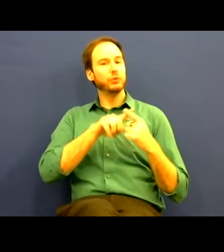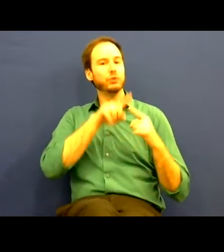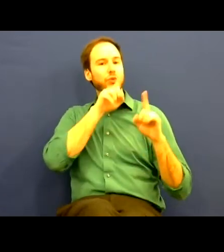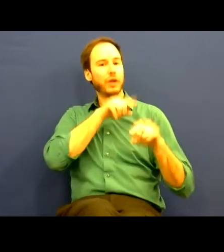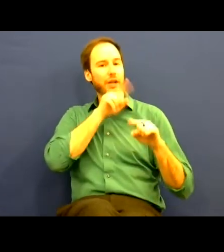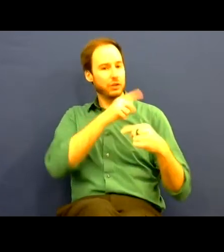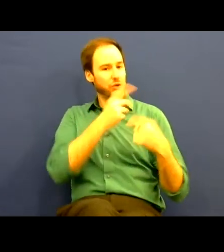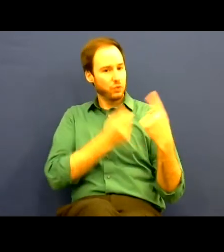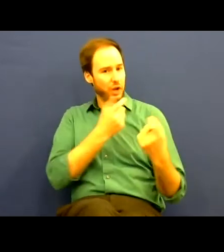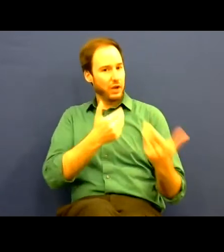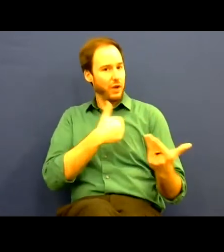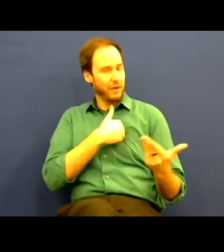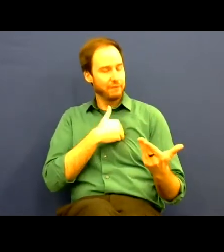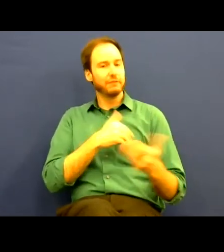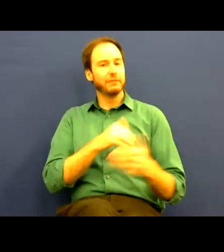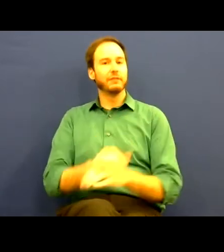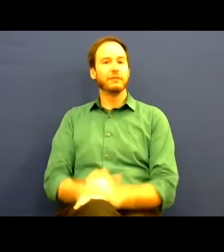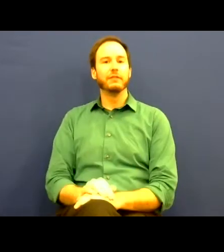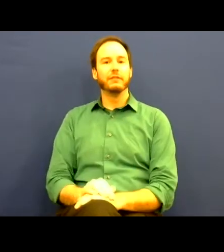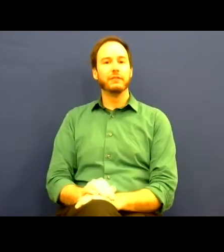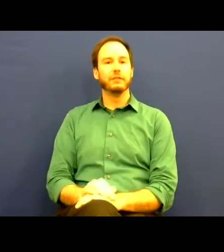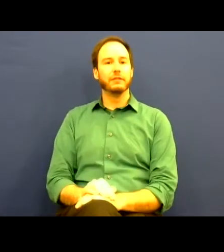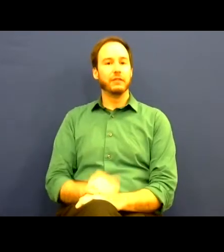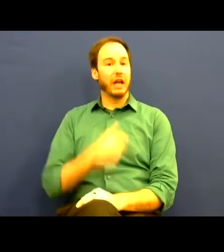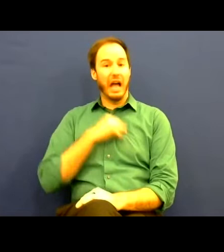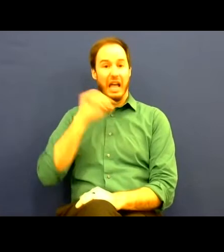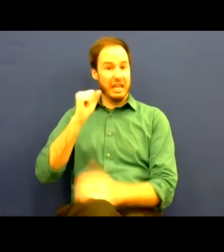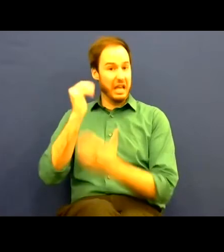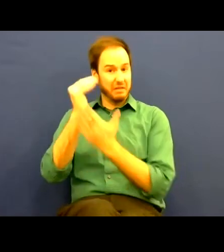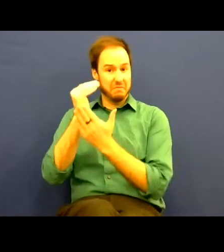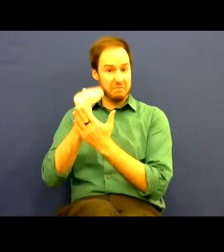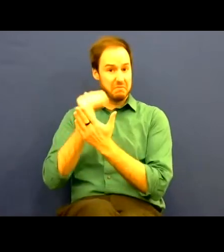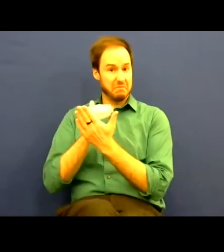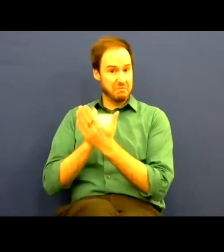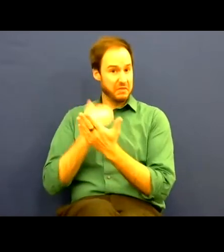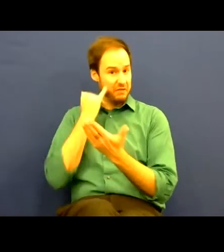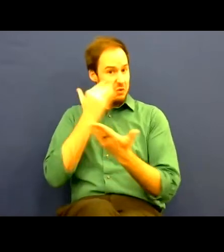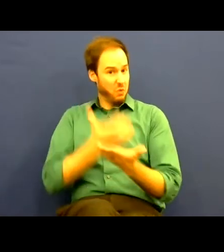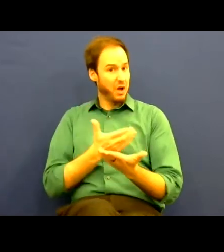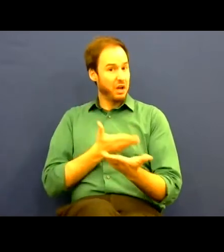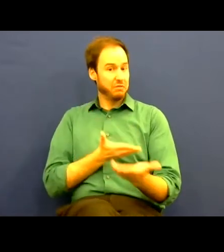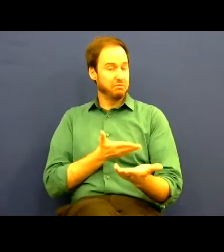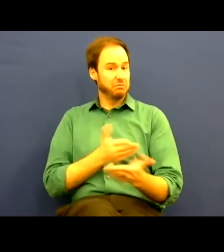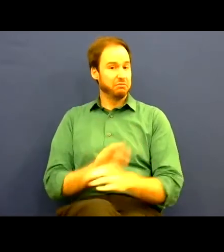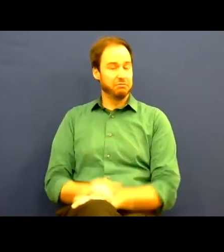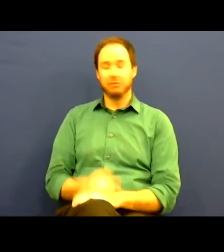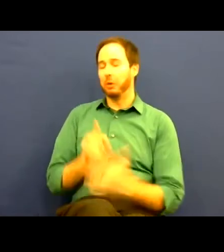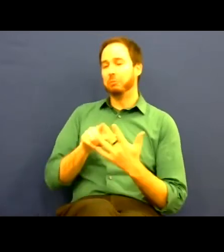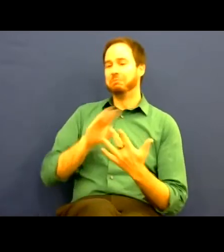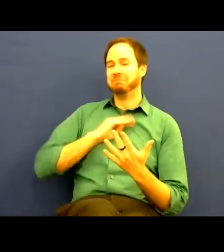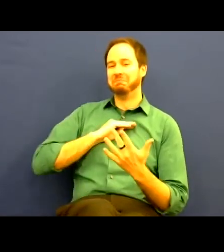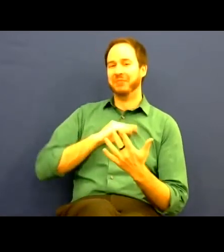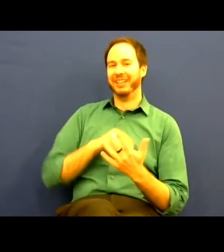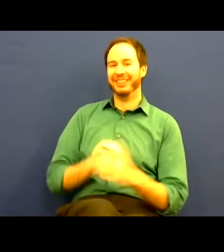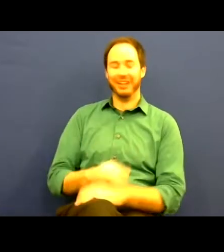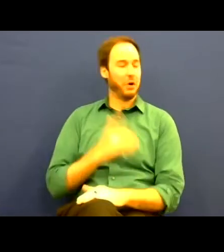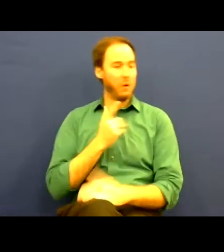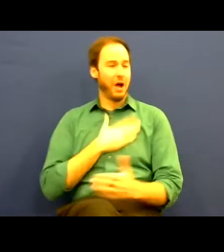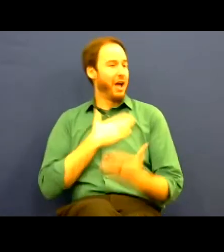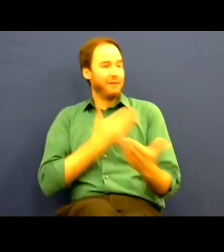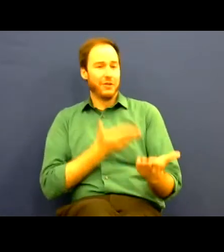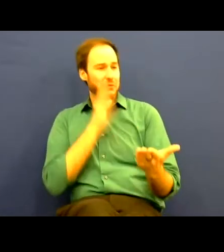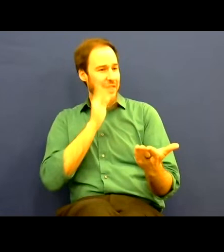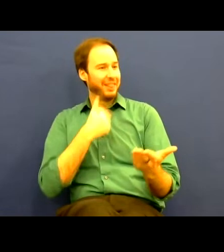questions that you might have. I can go through the special use permit standards if you want Well- to hear it. I'm always glad to do